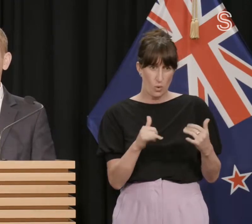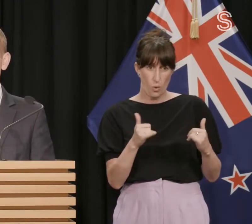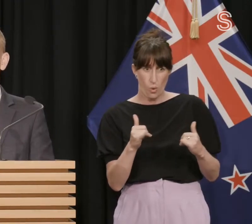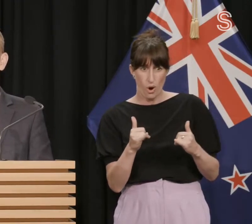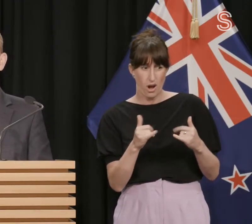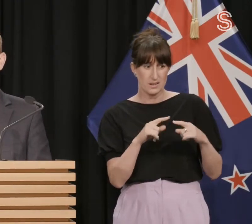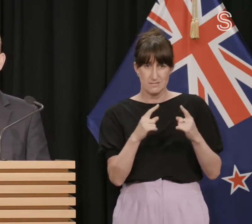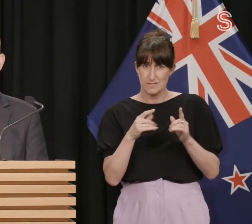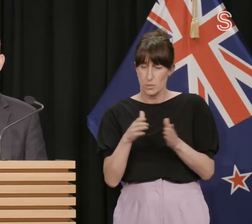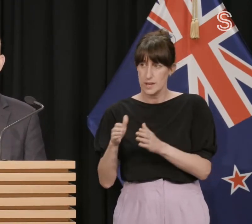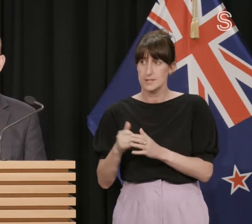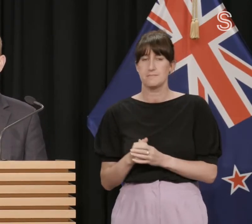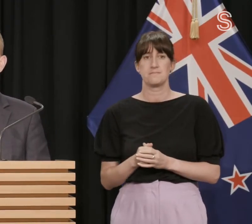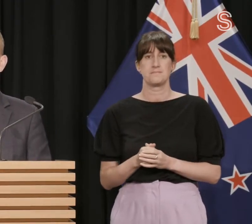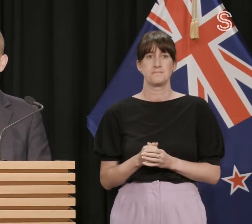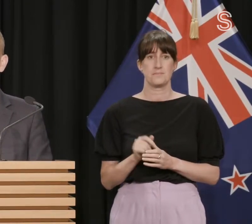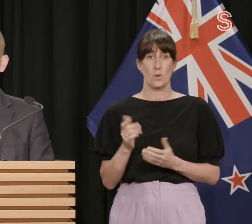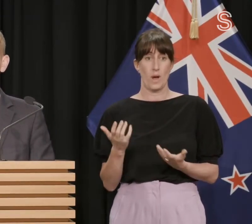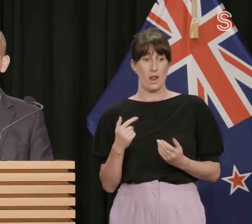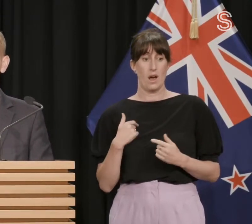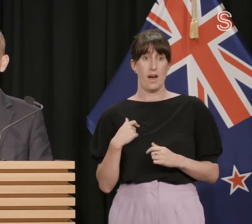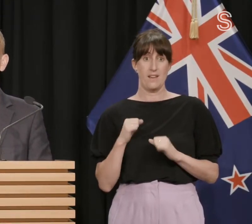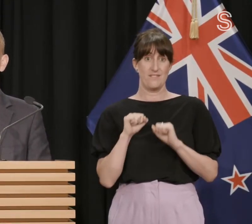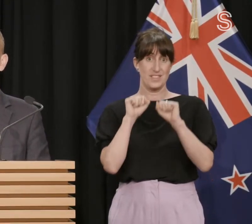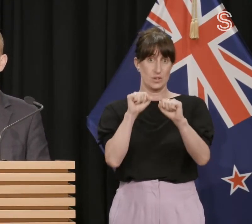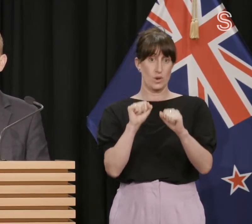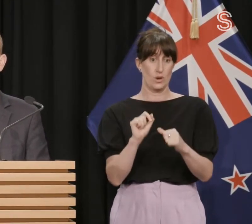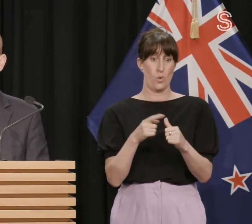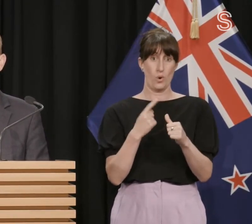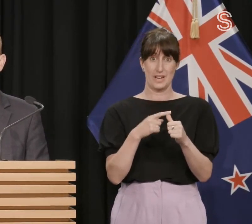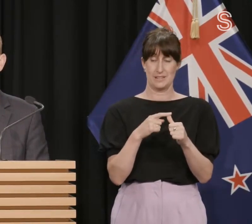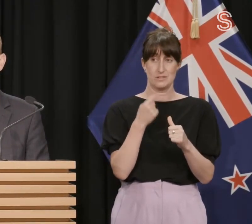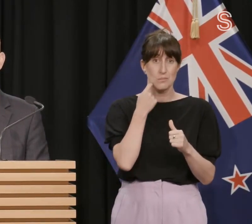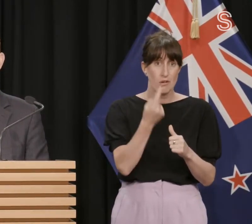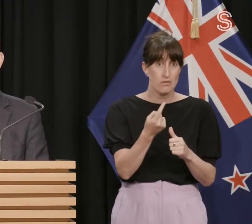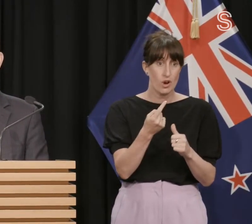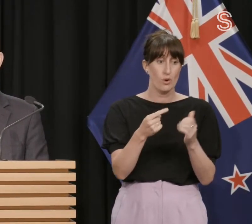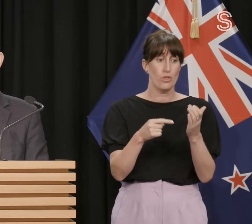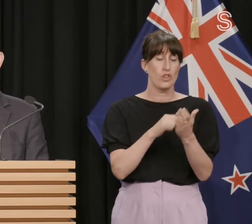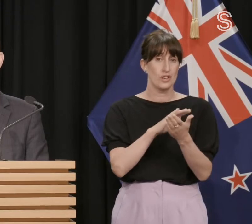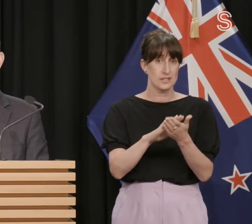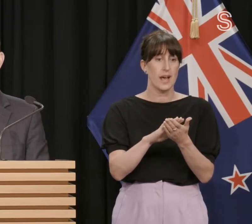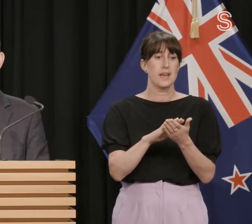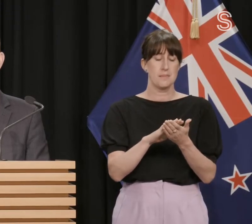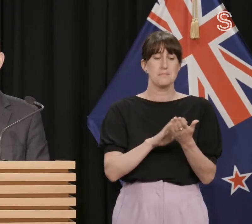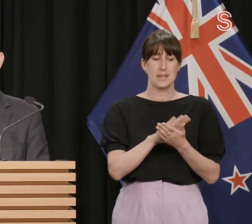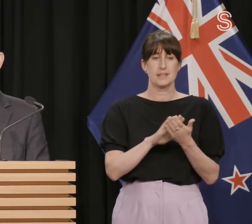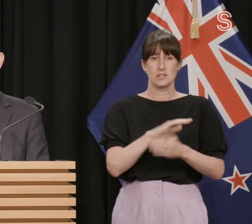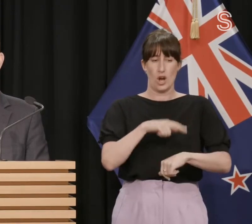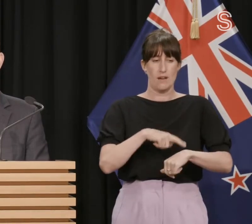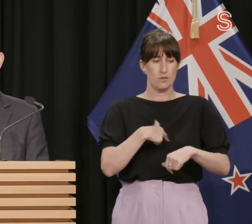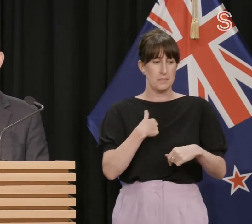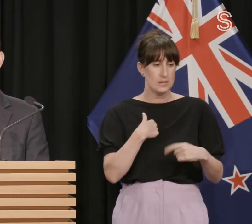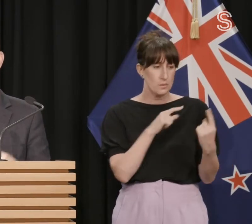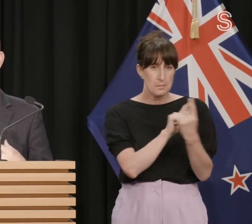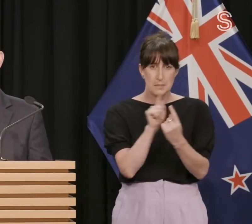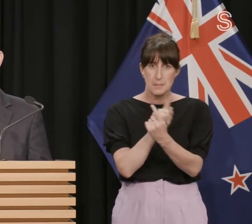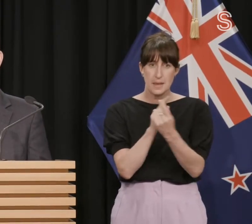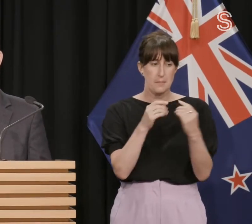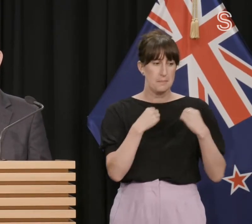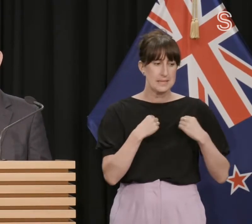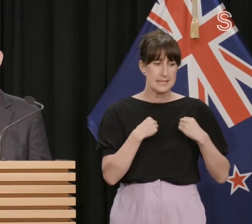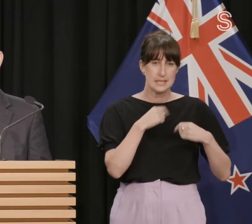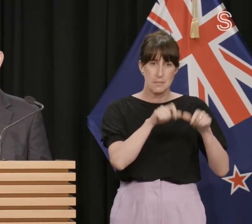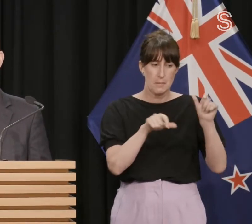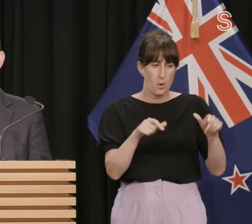business community in Auckland again in the next few days. As I indicated, I'll be up there tomorrow and Thursday. That's an opportunity for me to hear from business what they think